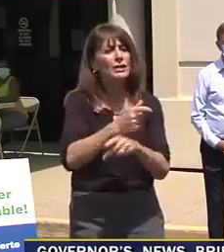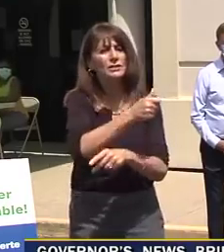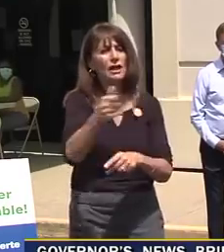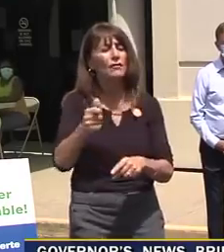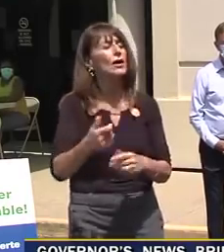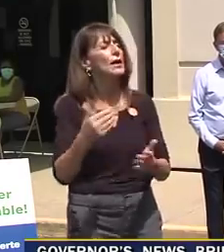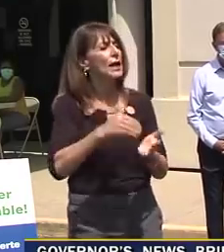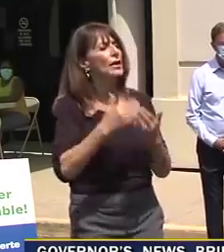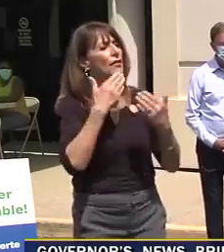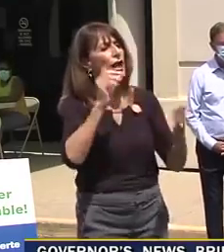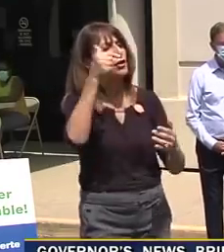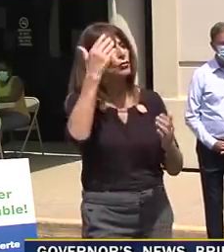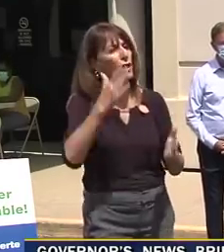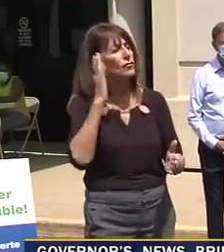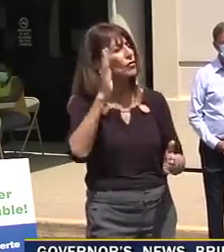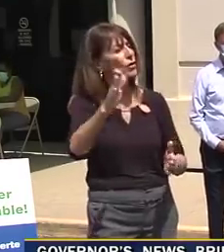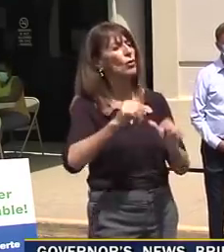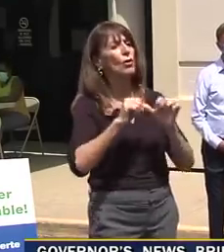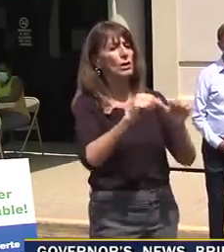support.